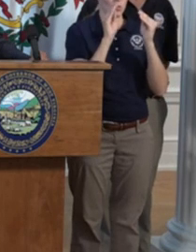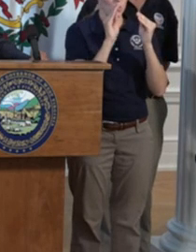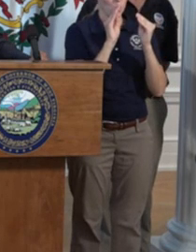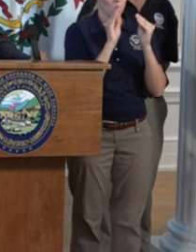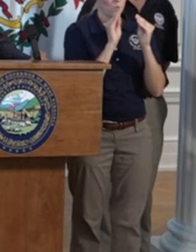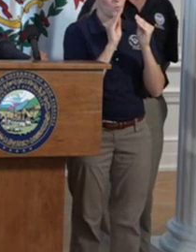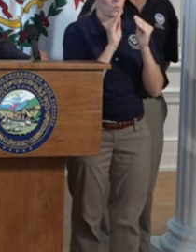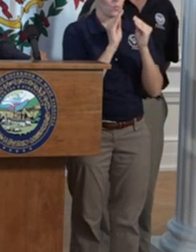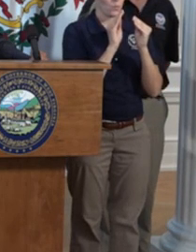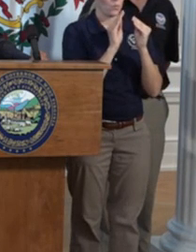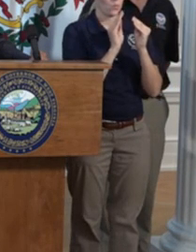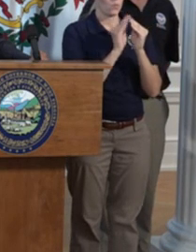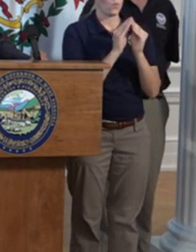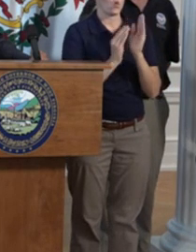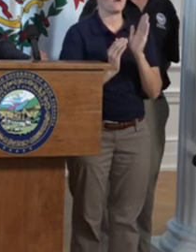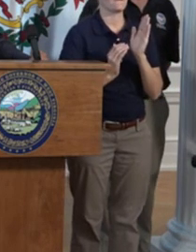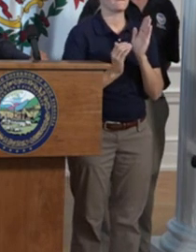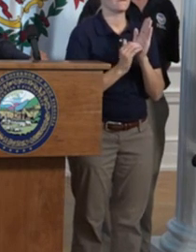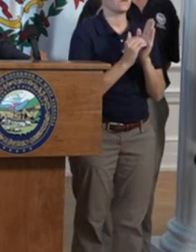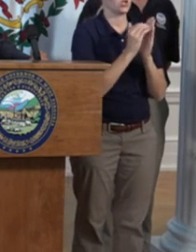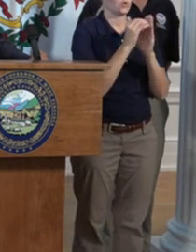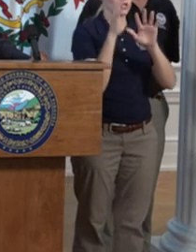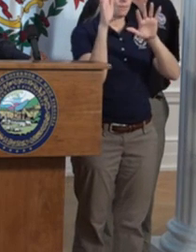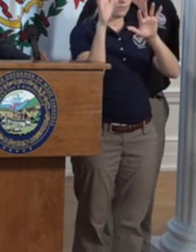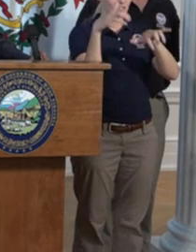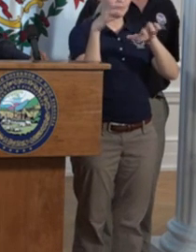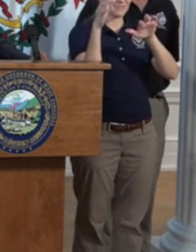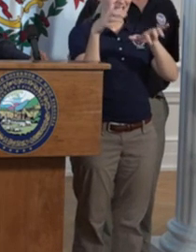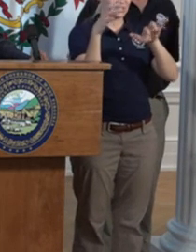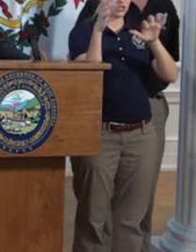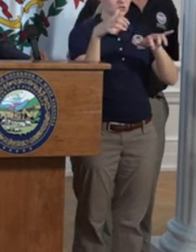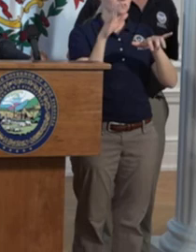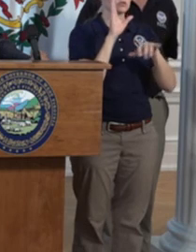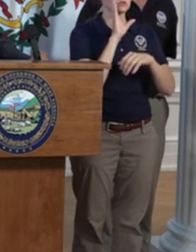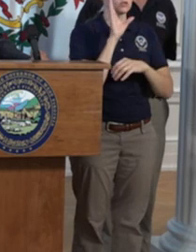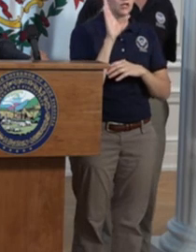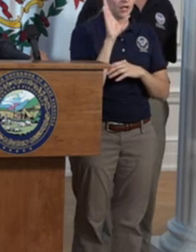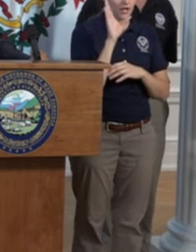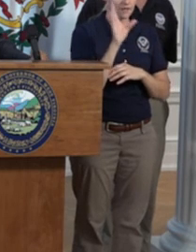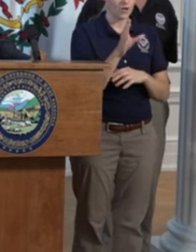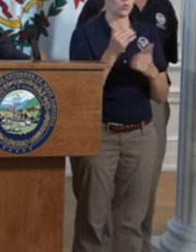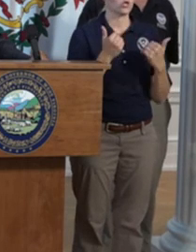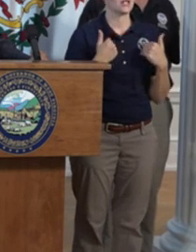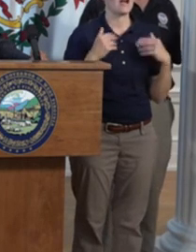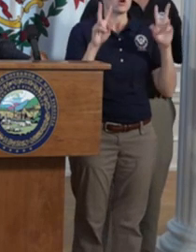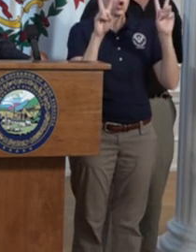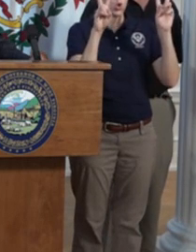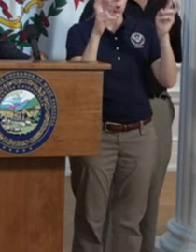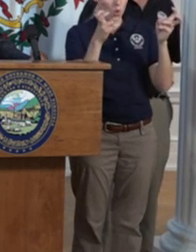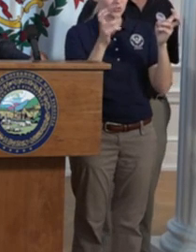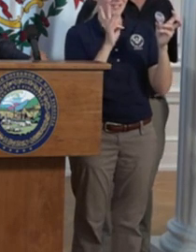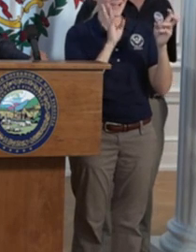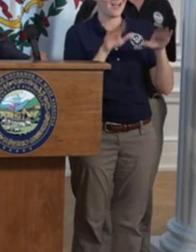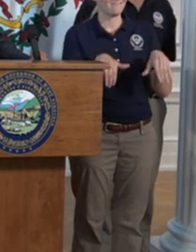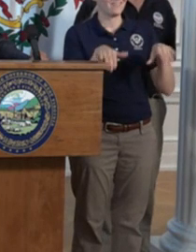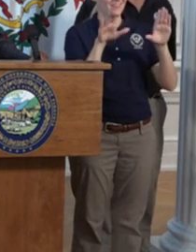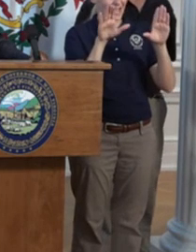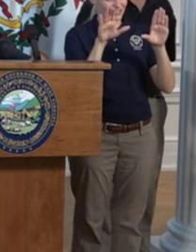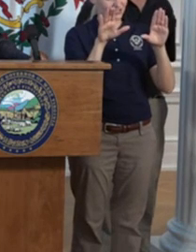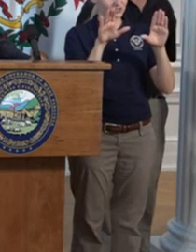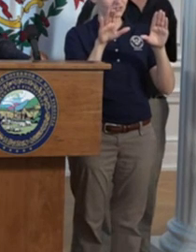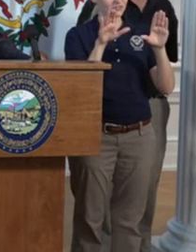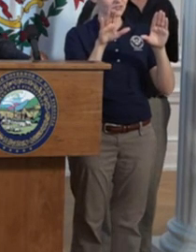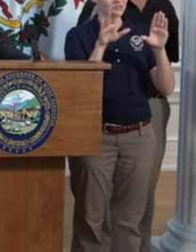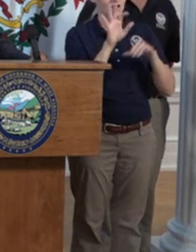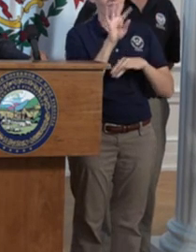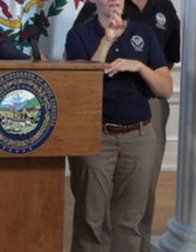intense precipitation that may translate into, quote, frequent flash flooding episodes. Given the